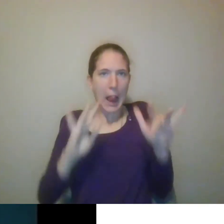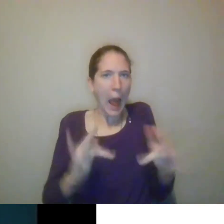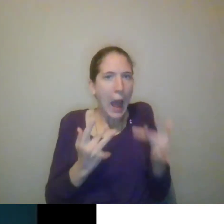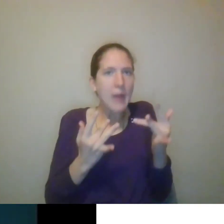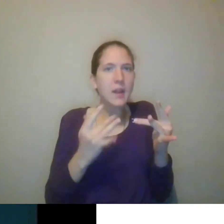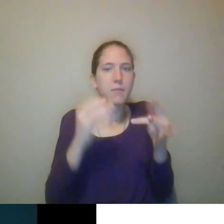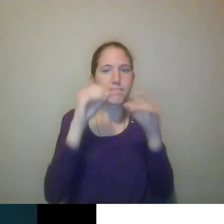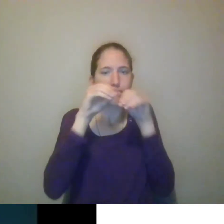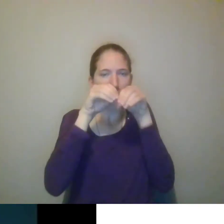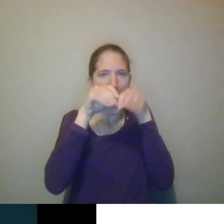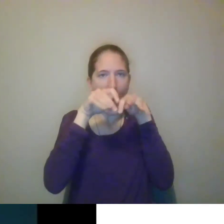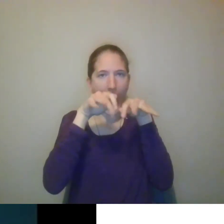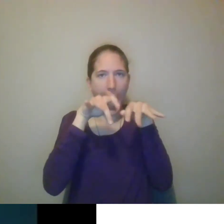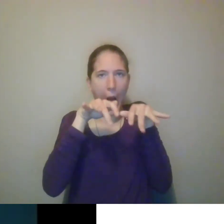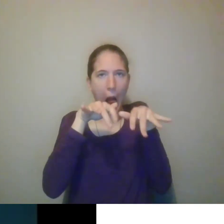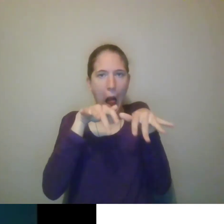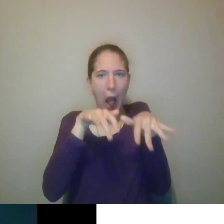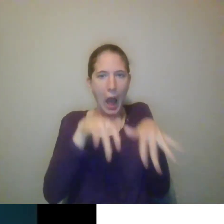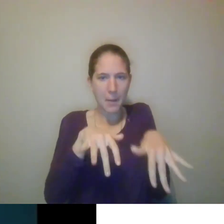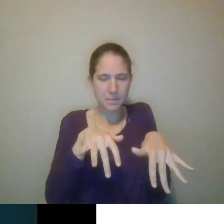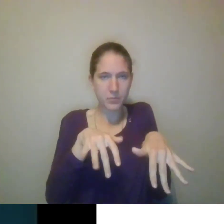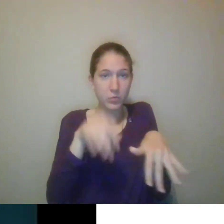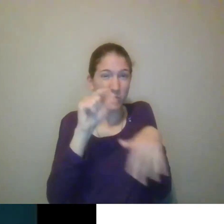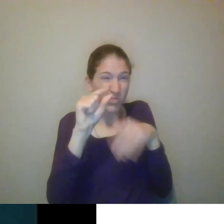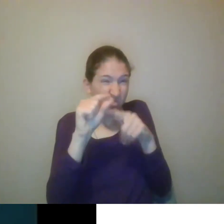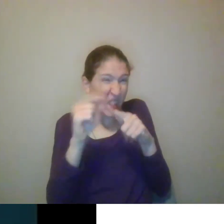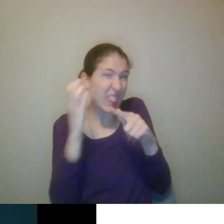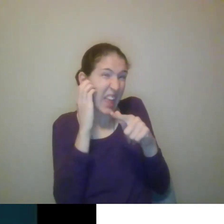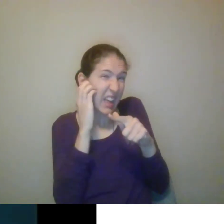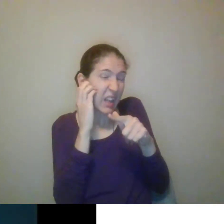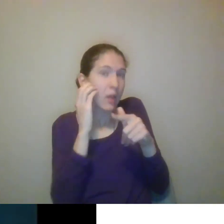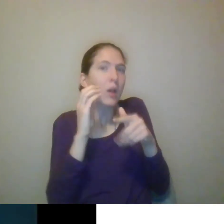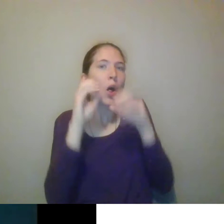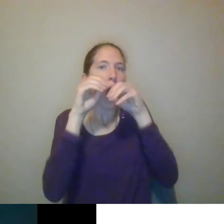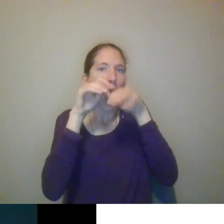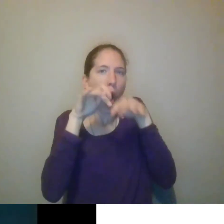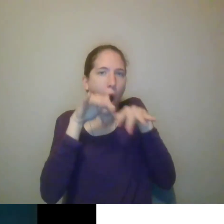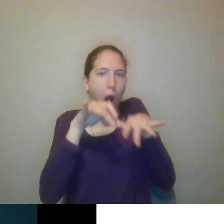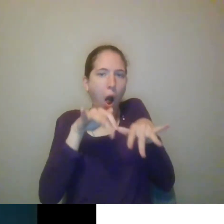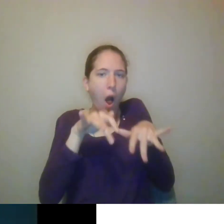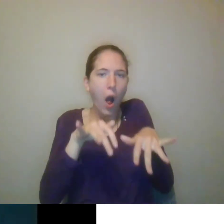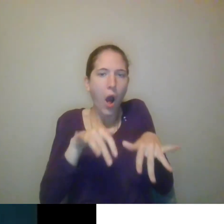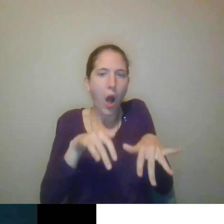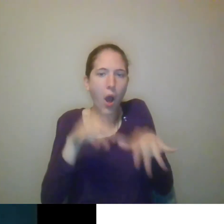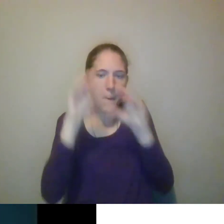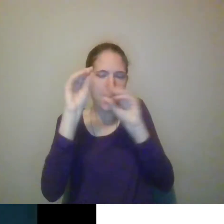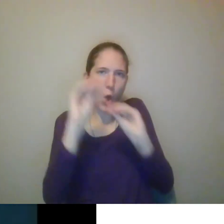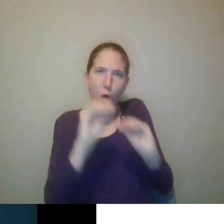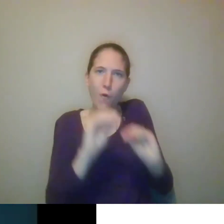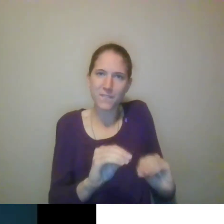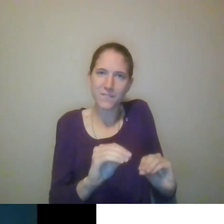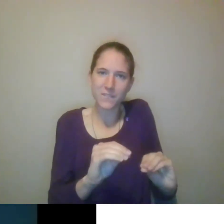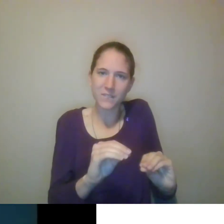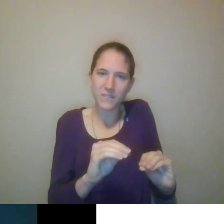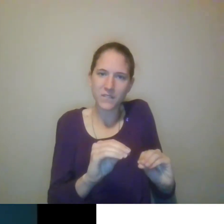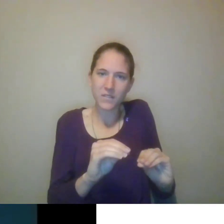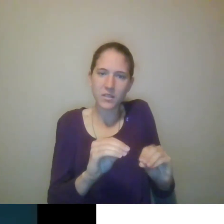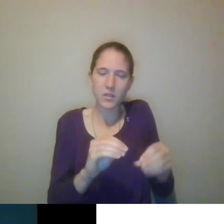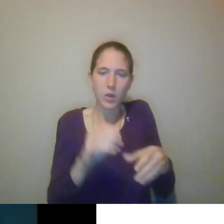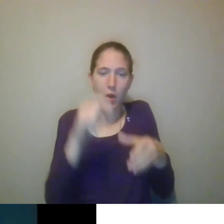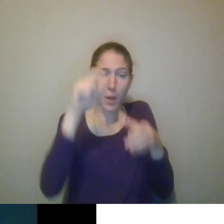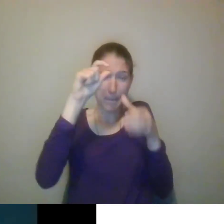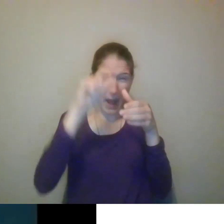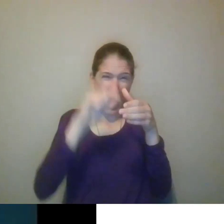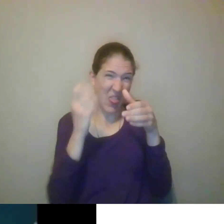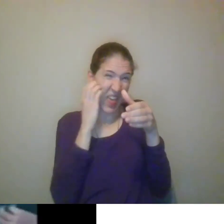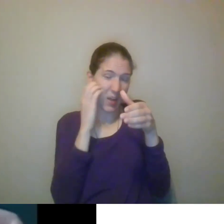dark areas, is diffusing. It's moving from the areas where it's high to the areas where it's low. It's a natural process. That's